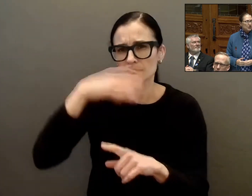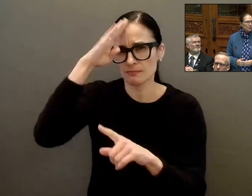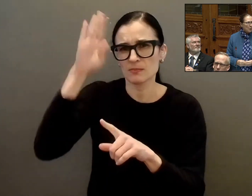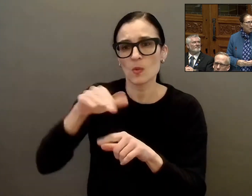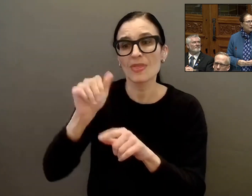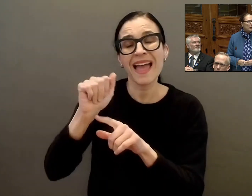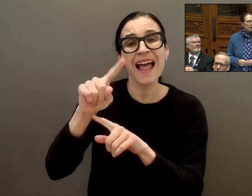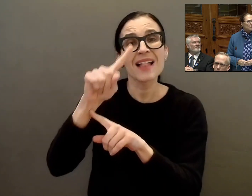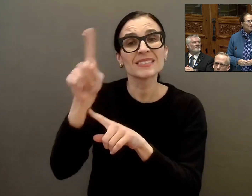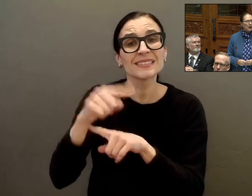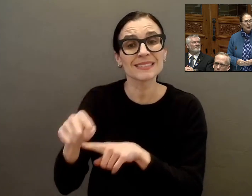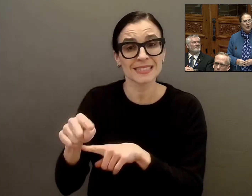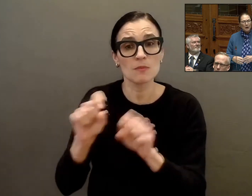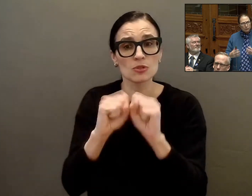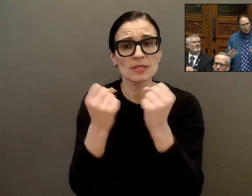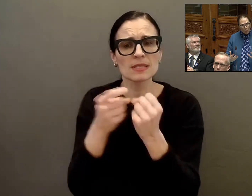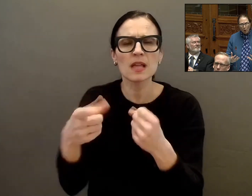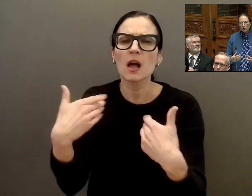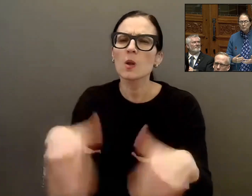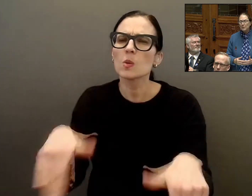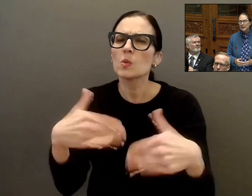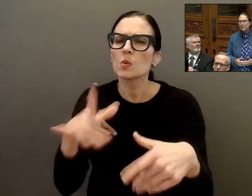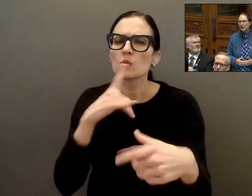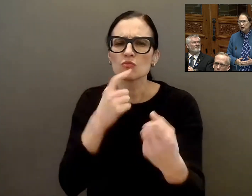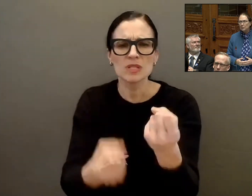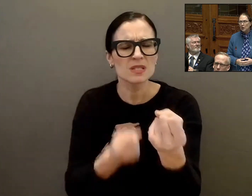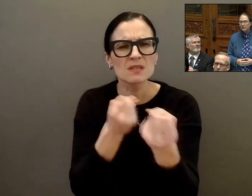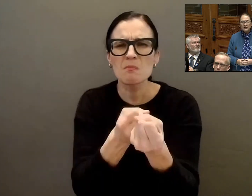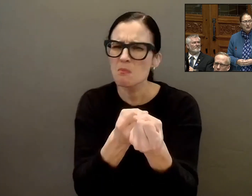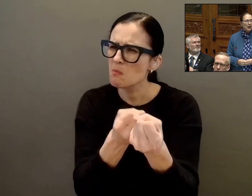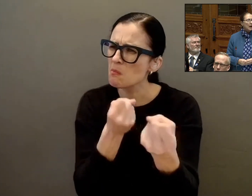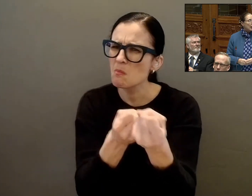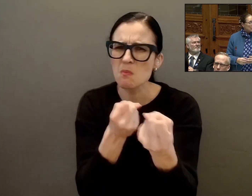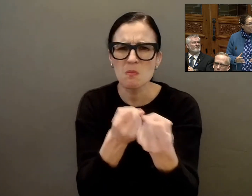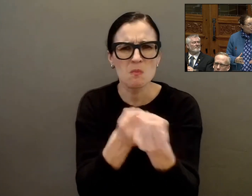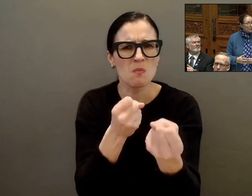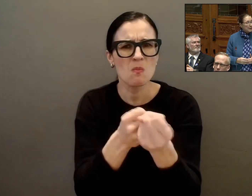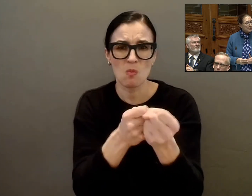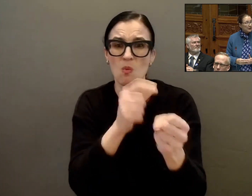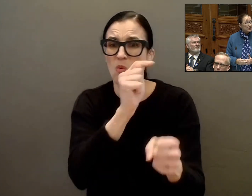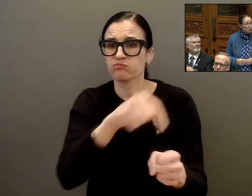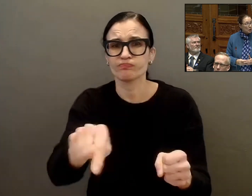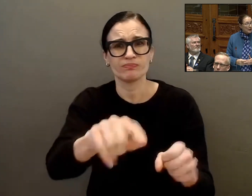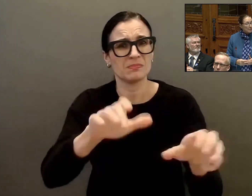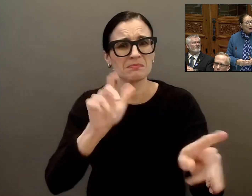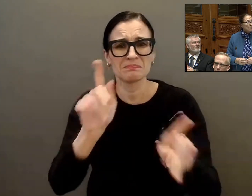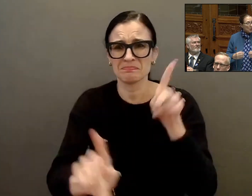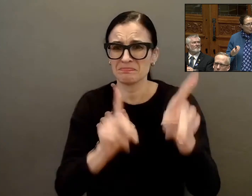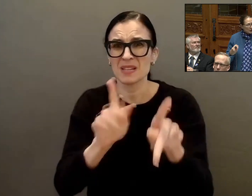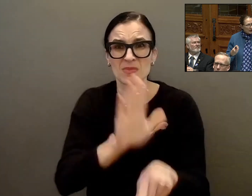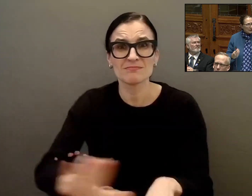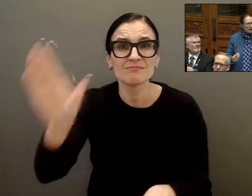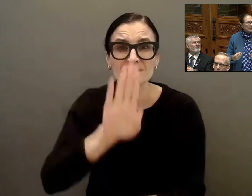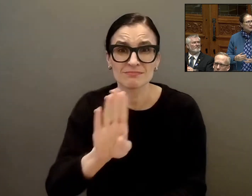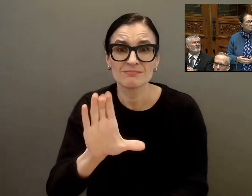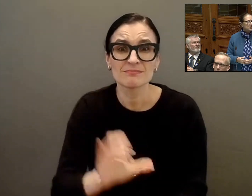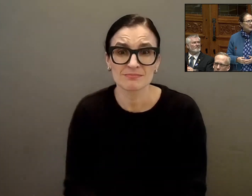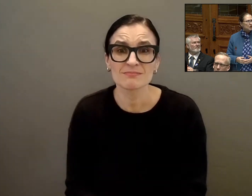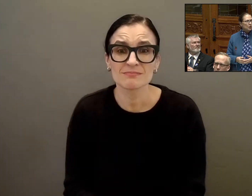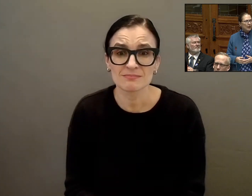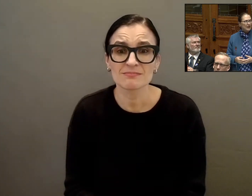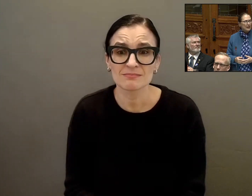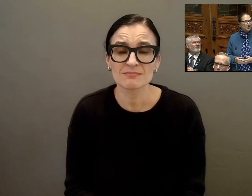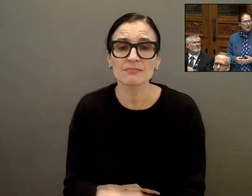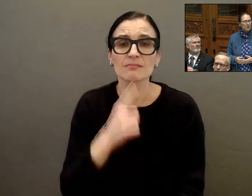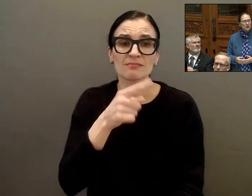to the support of a whole group of people in our province, a group of people that is growing, both the clients